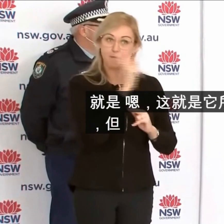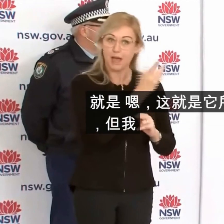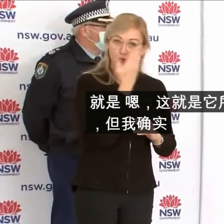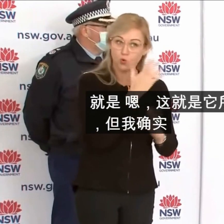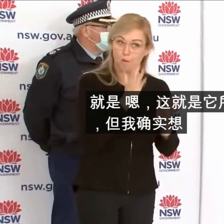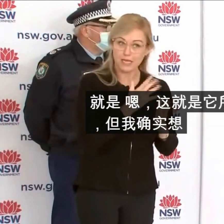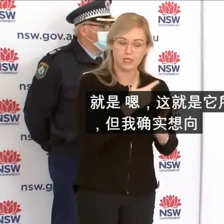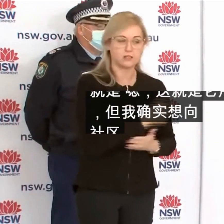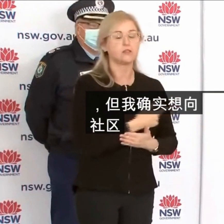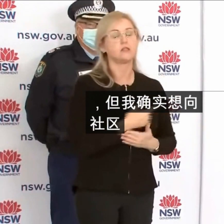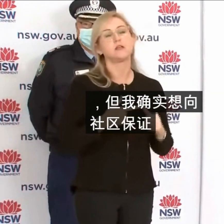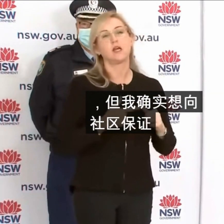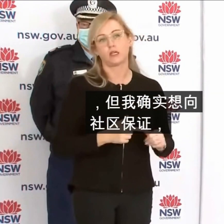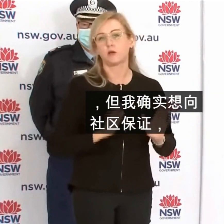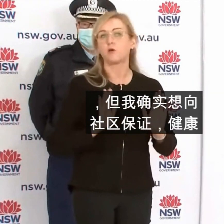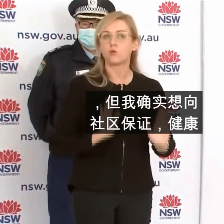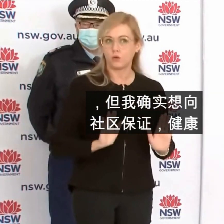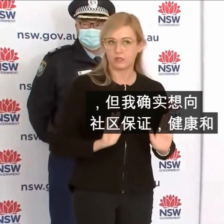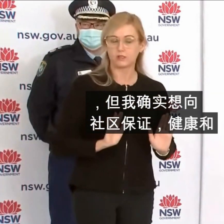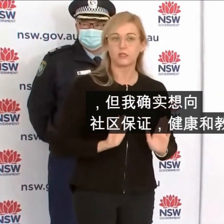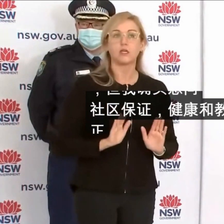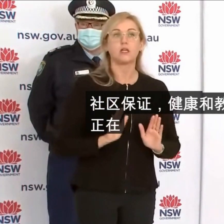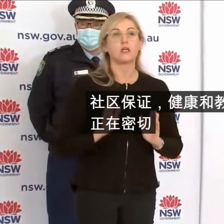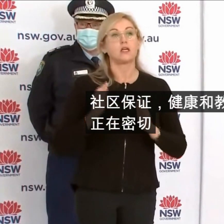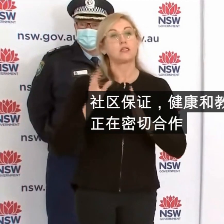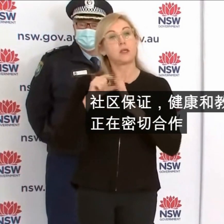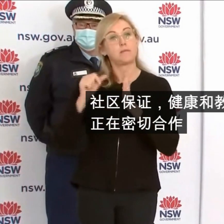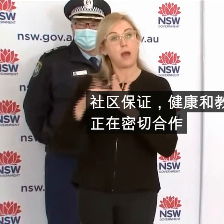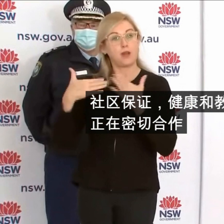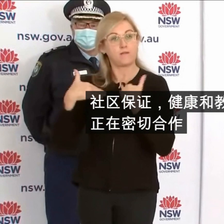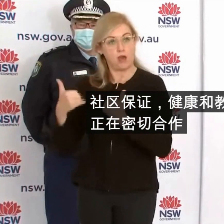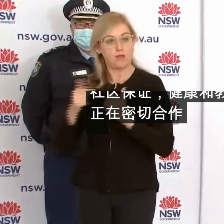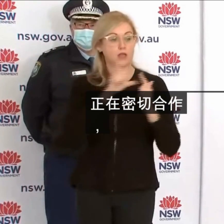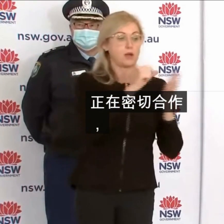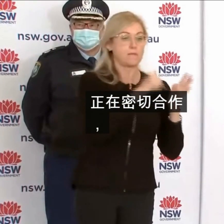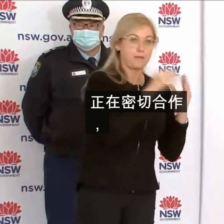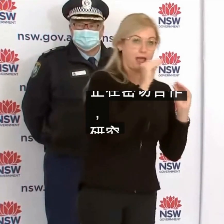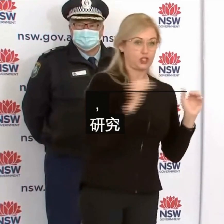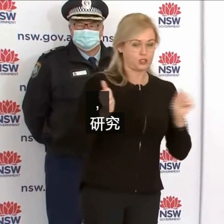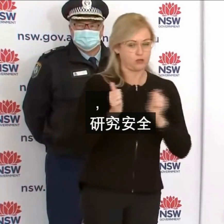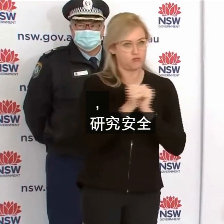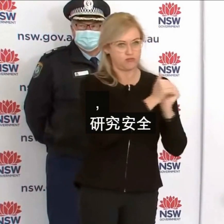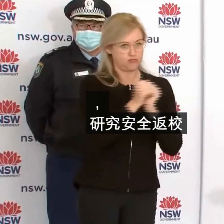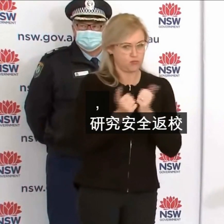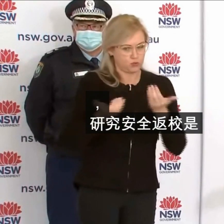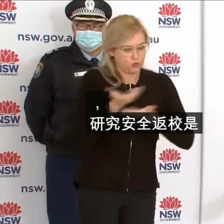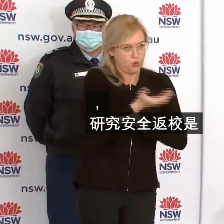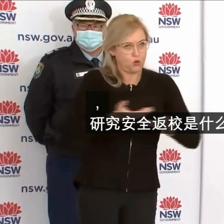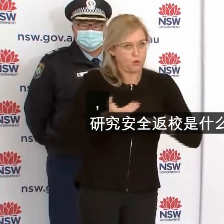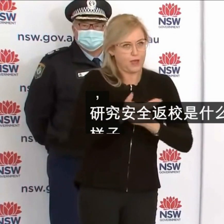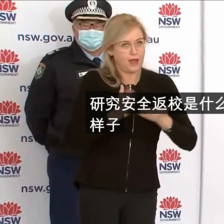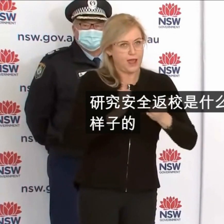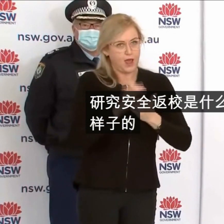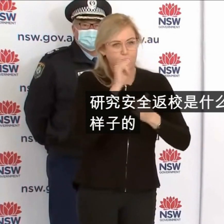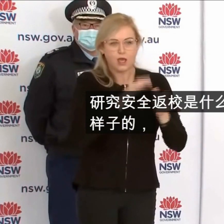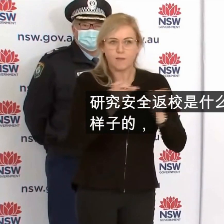on, but I do want to assure the community that health and education are working very closely on what a safe return